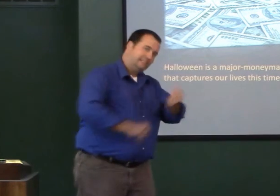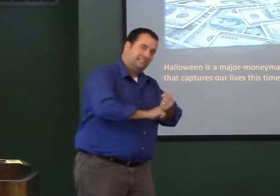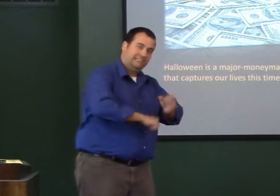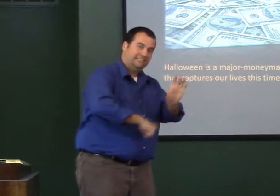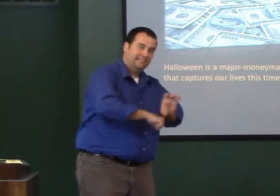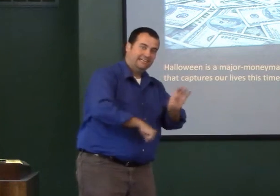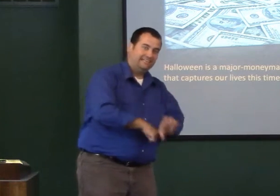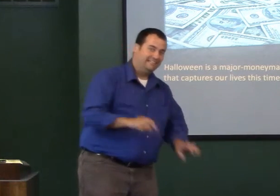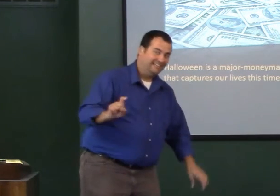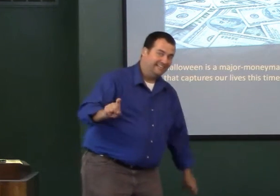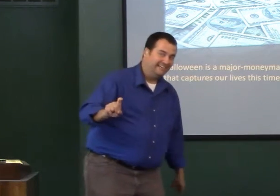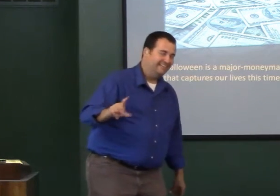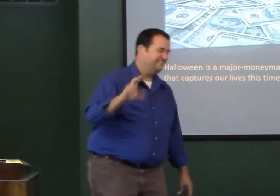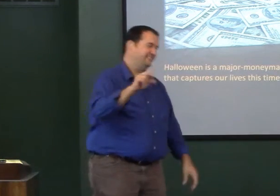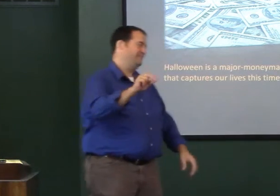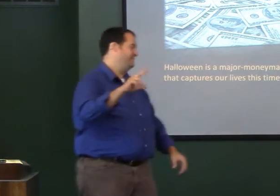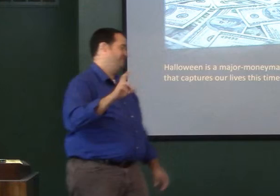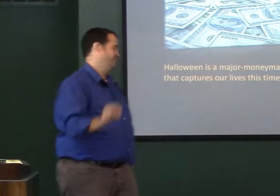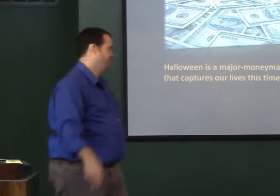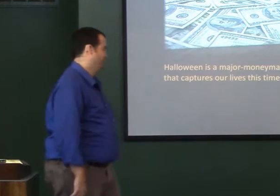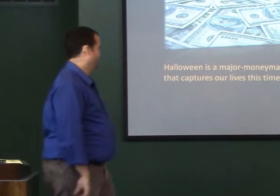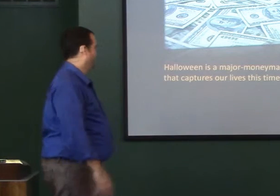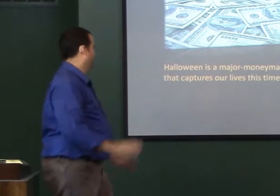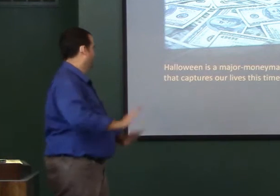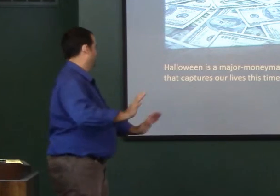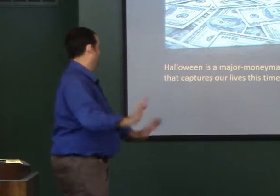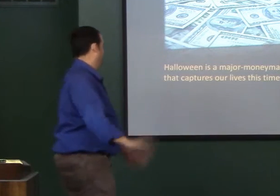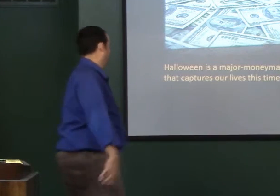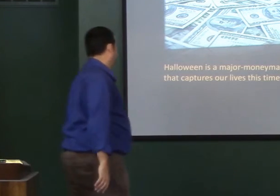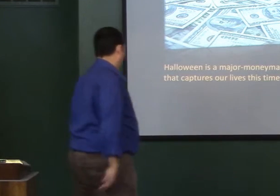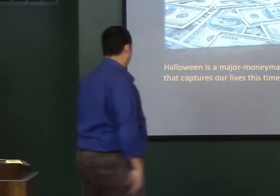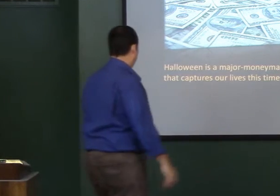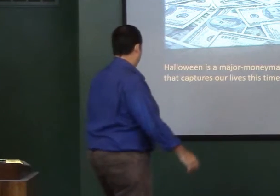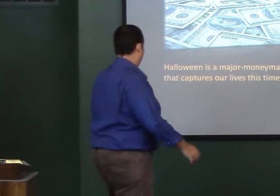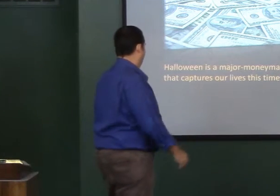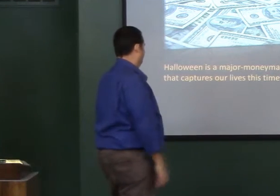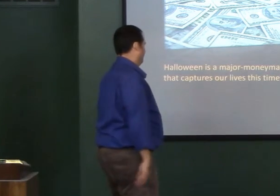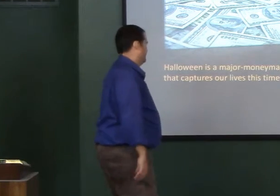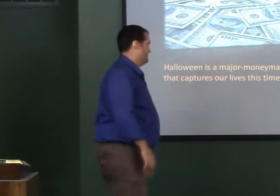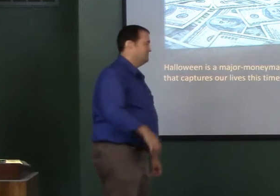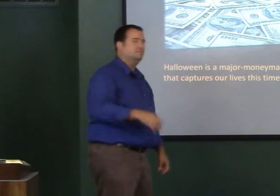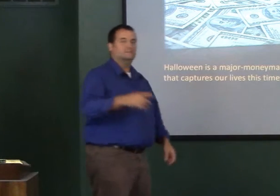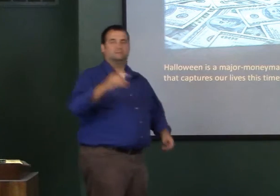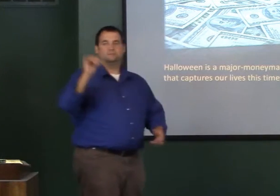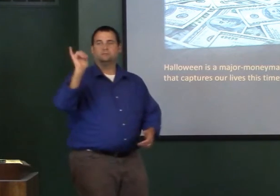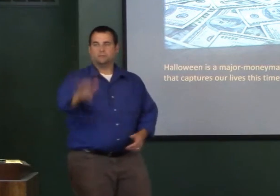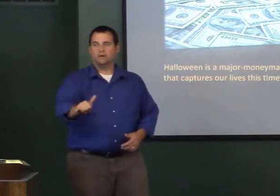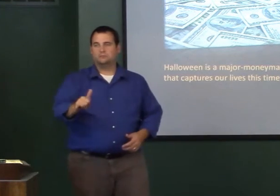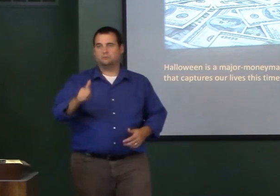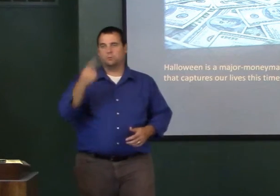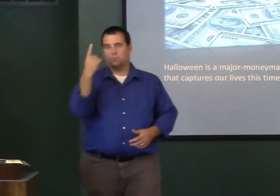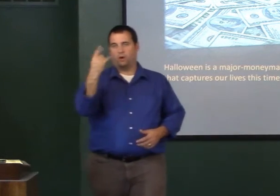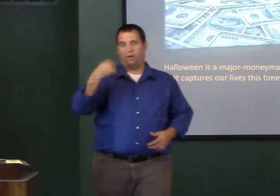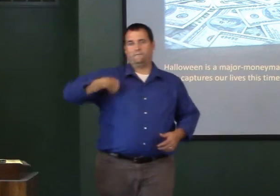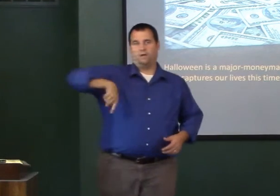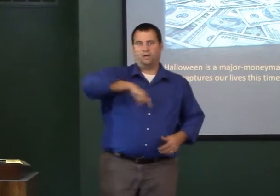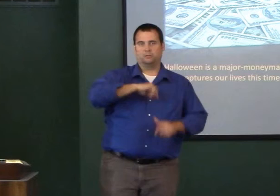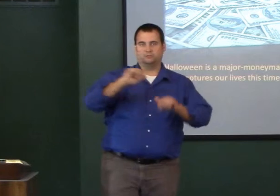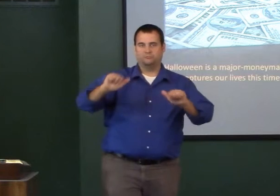that people are going to keep the profit of the church. They're going to sell our